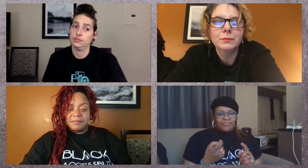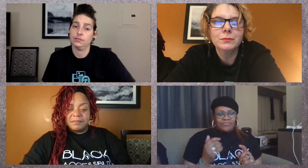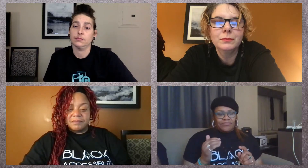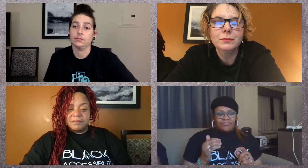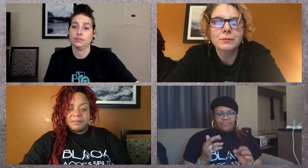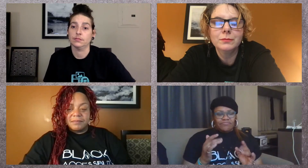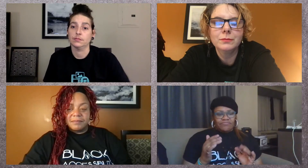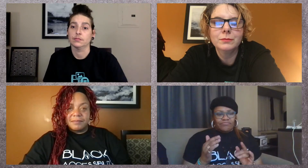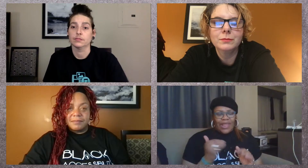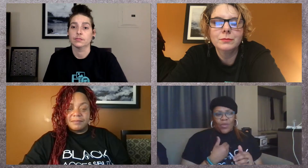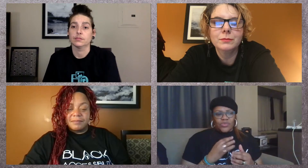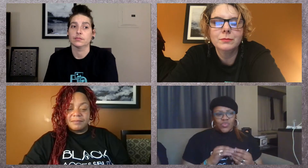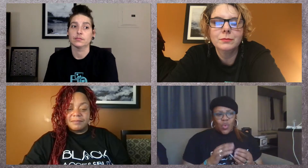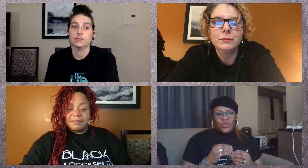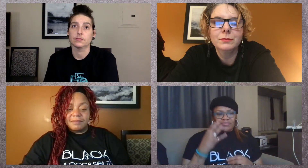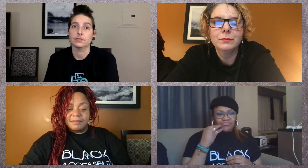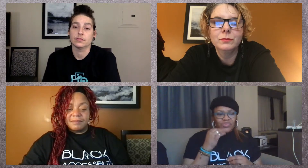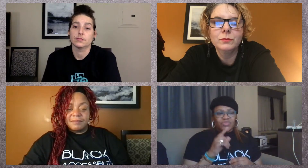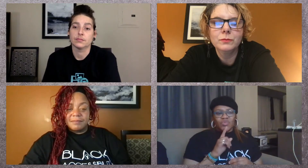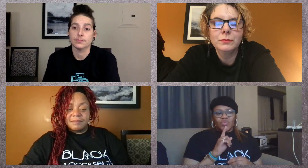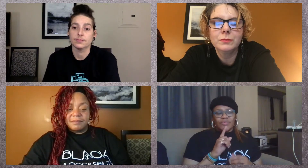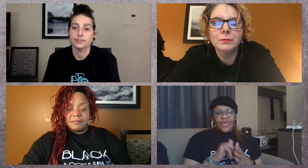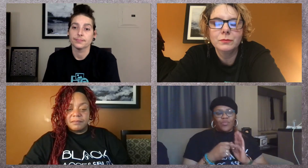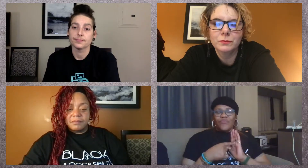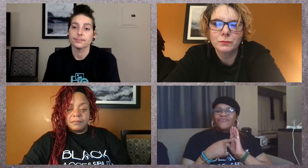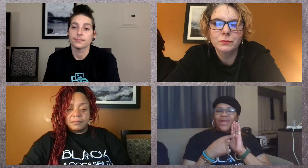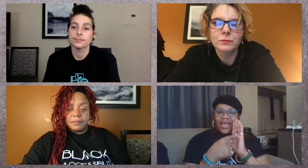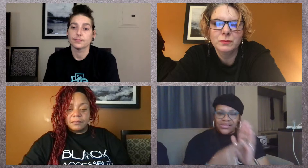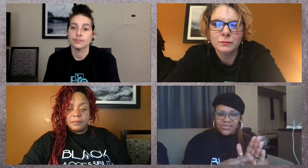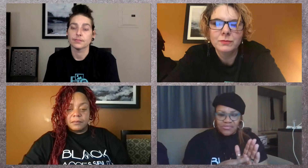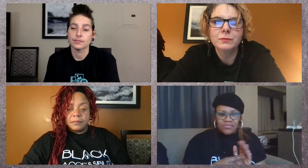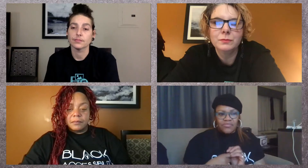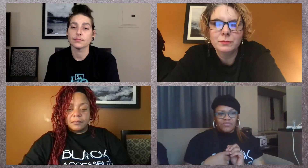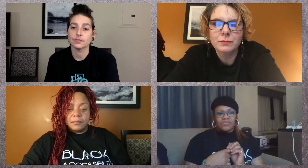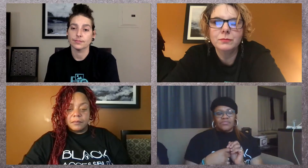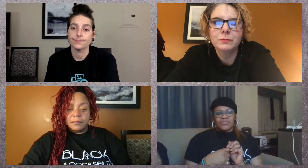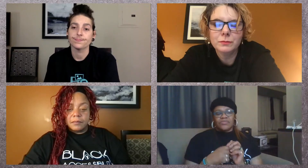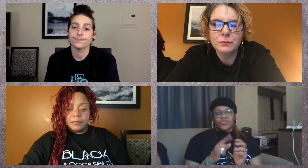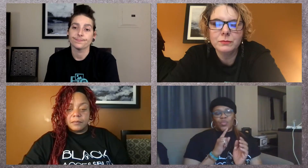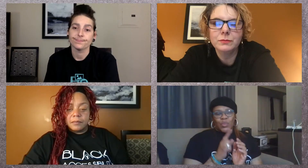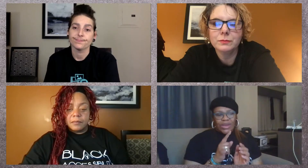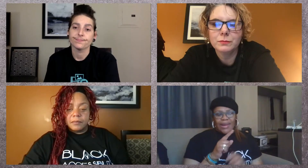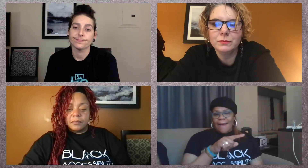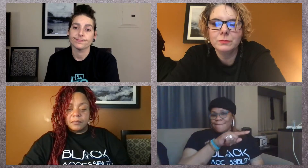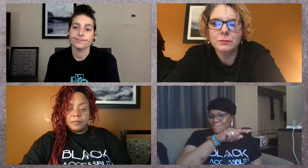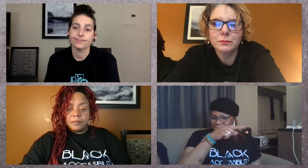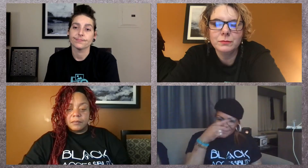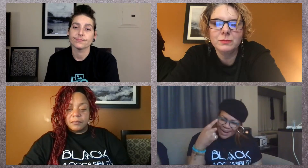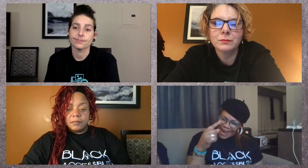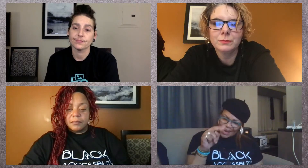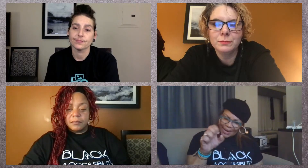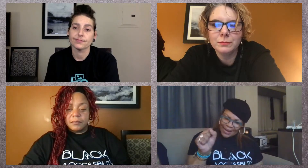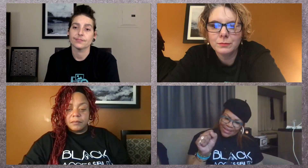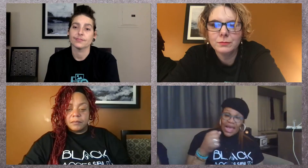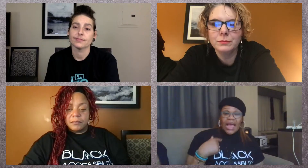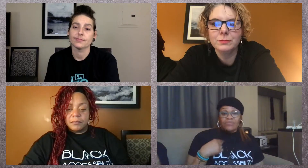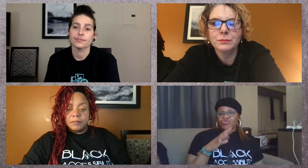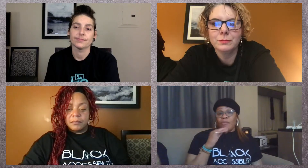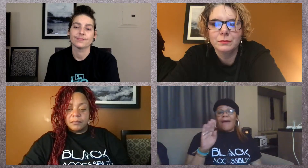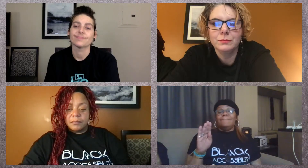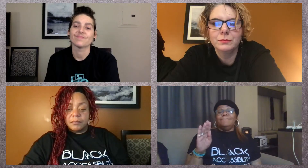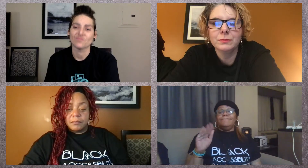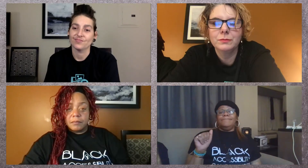But we need, you know, our stories and our experiences as a reflection of